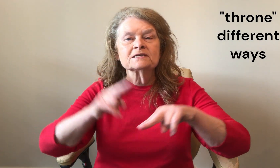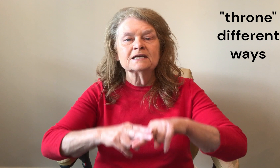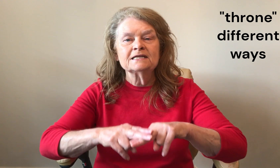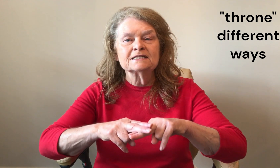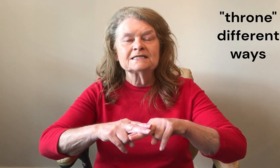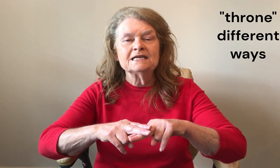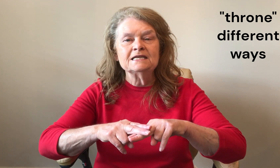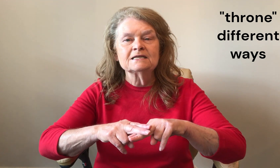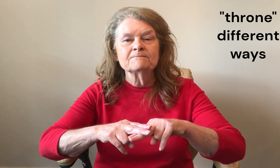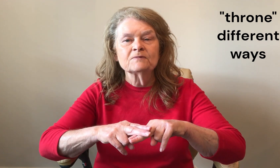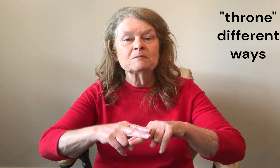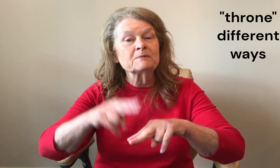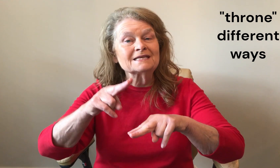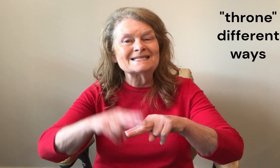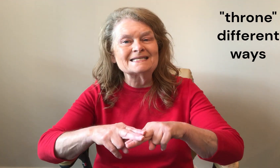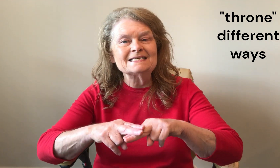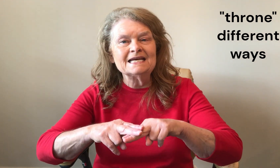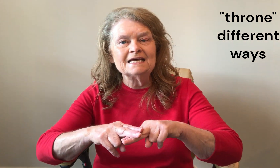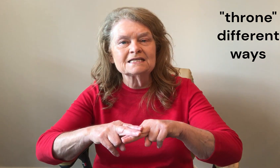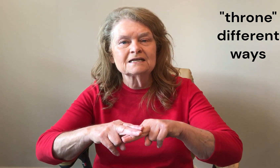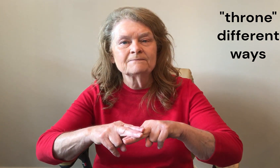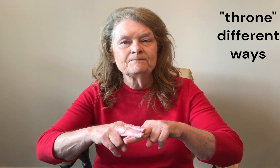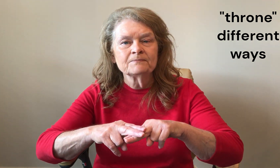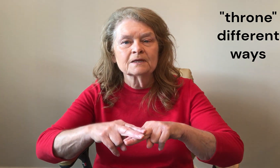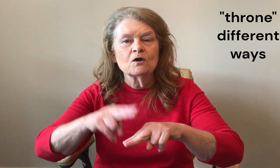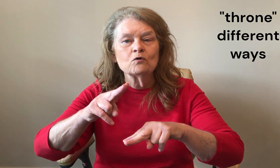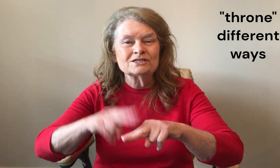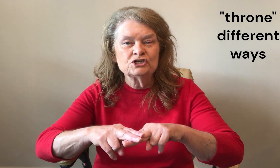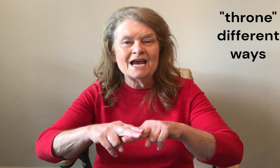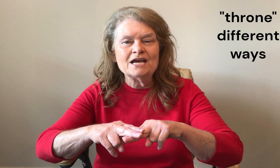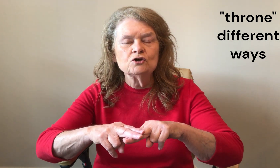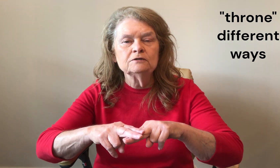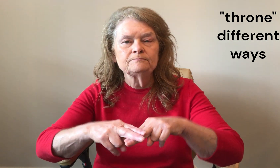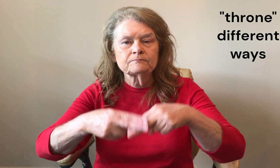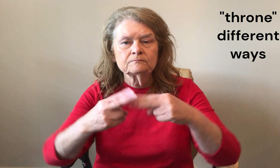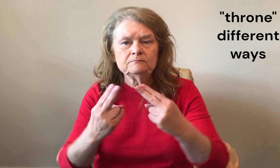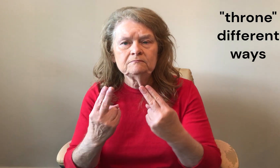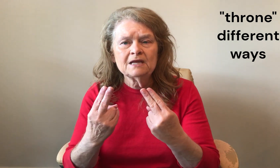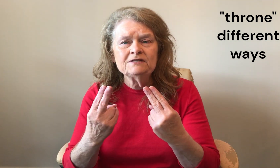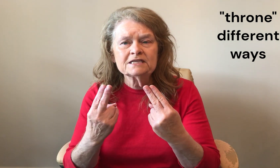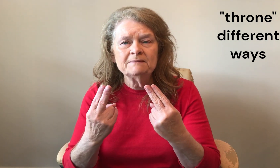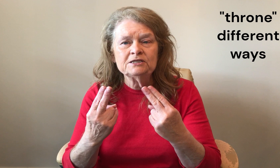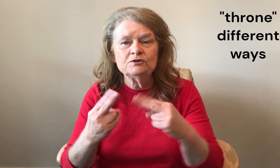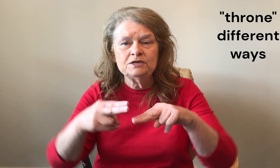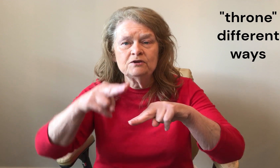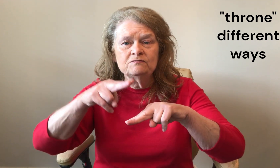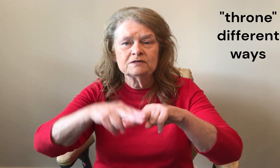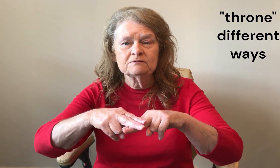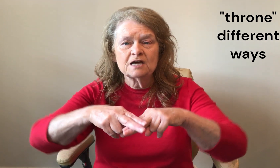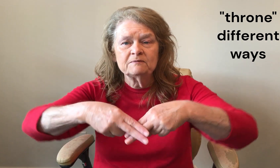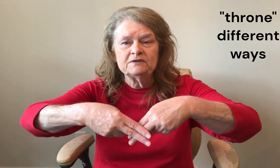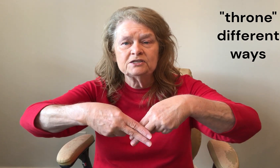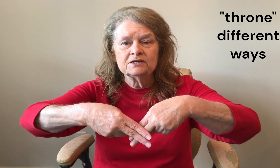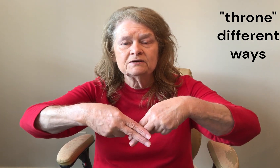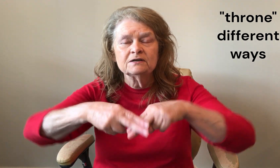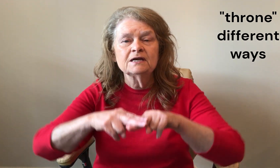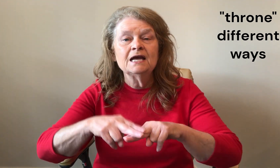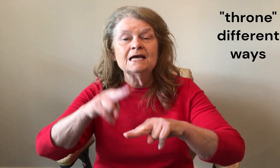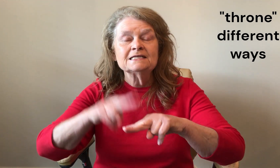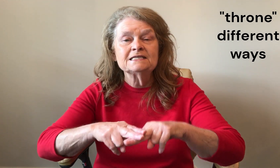and the seat. Remember, this is sit or chair. I just got my two U's on top of each other.